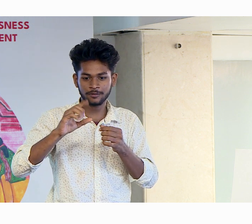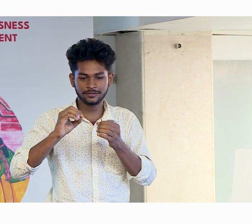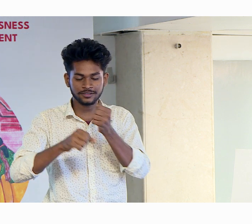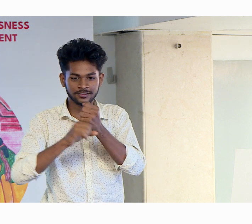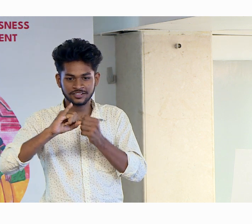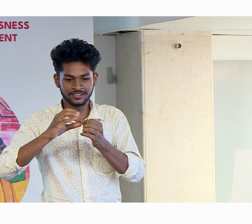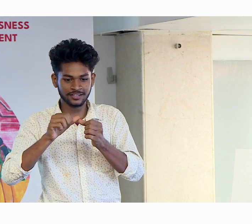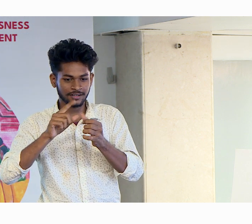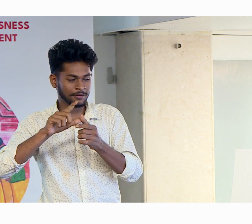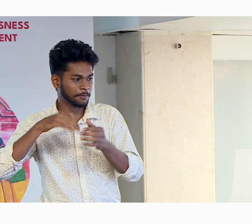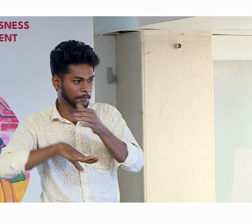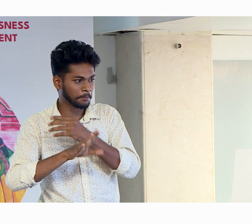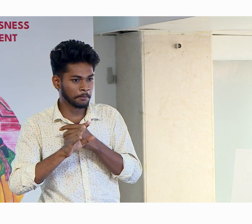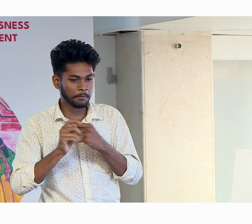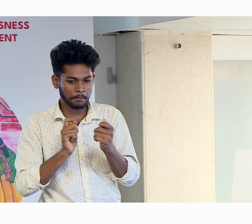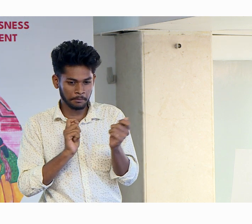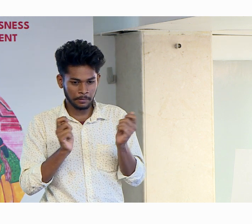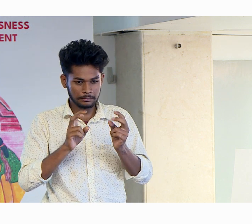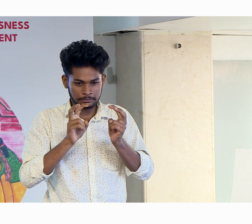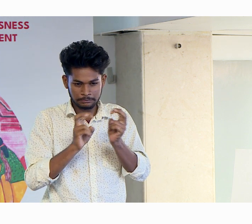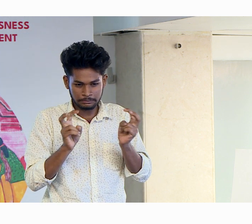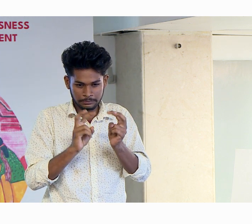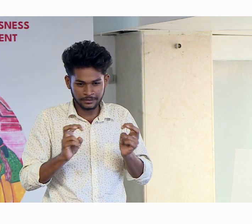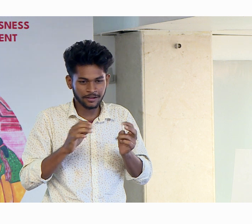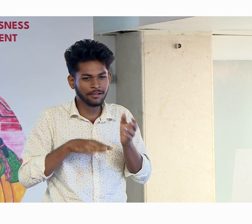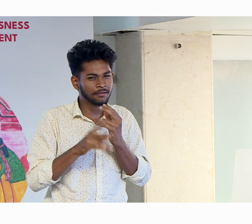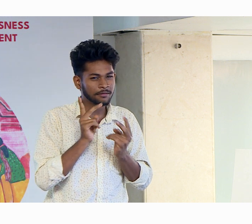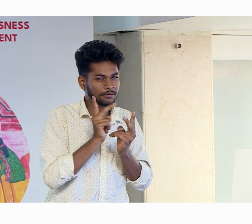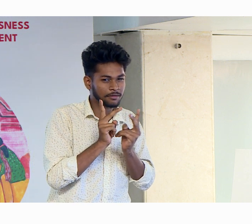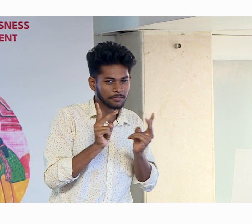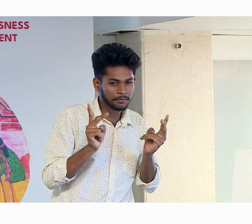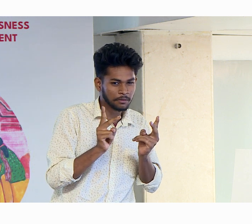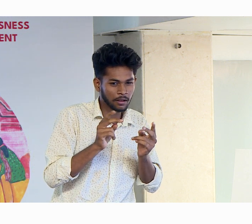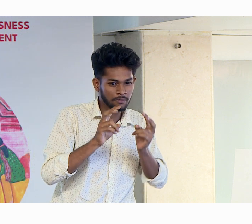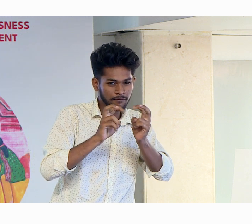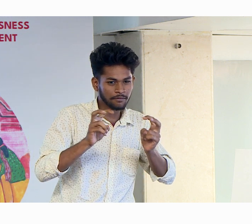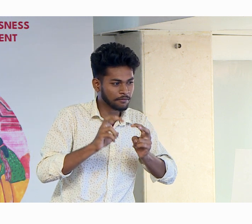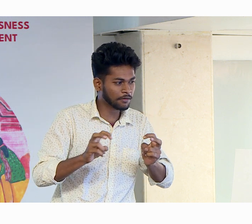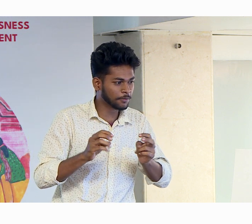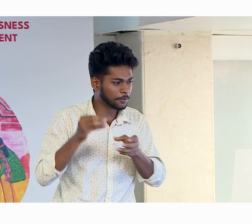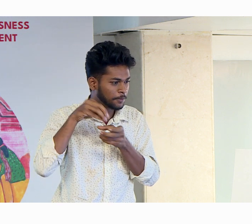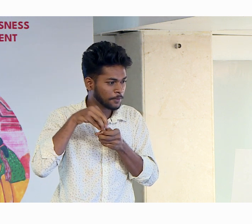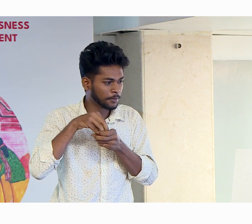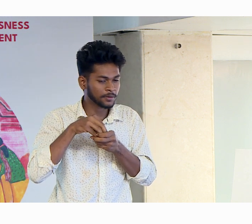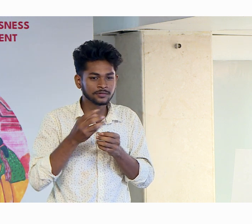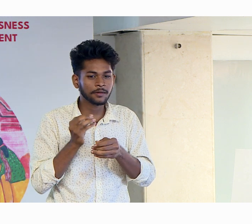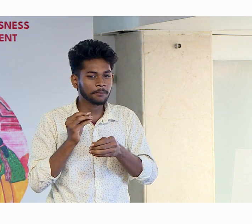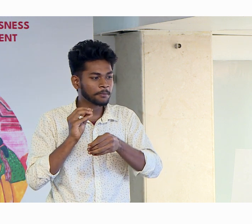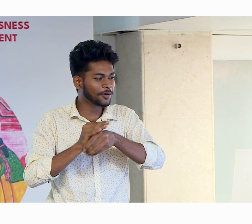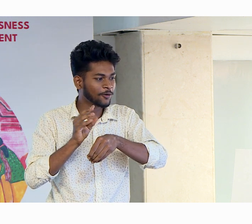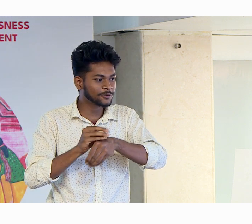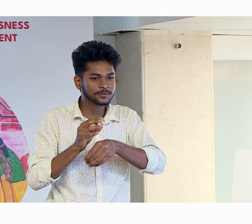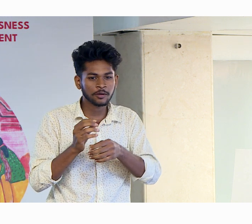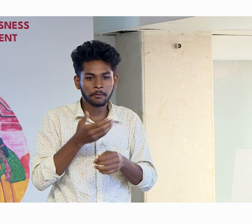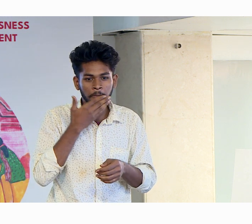work best, but other people thought that counseling works best, that it's more social, that perhaps it's even in some cases people thought of it as a